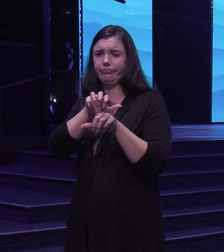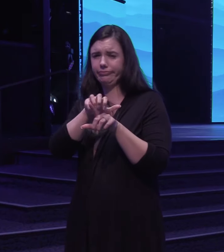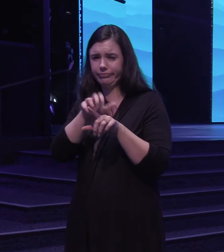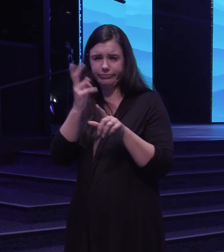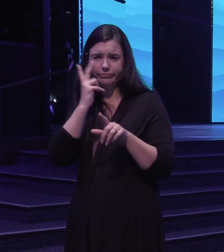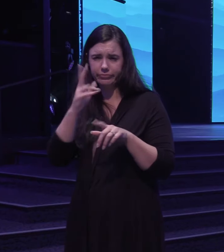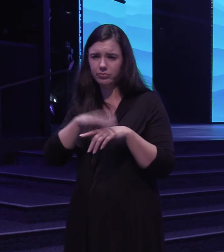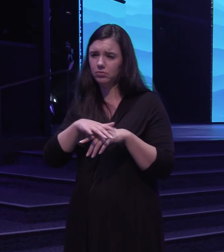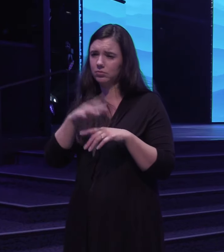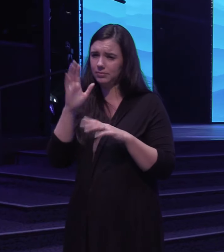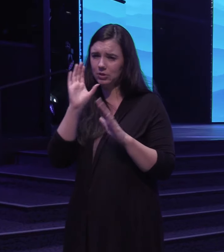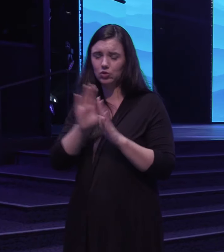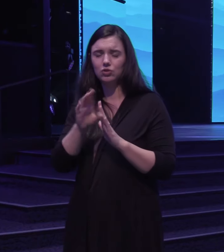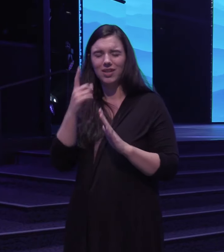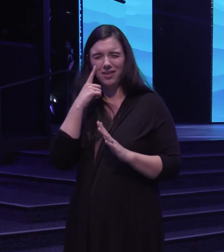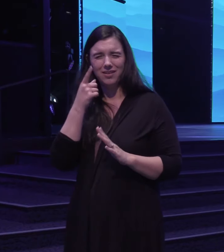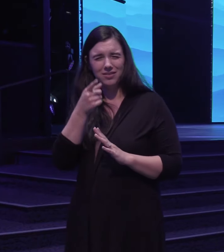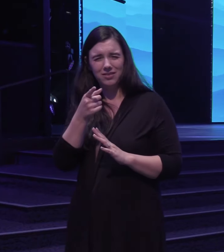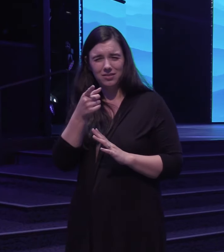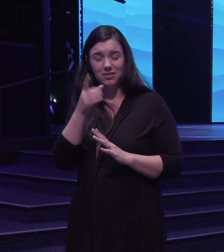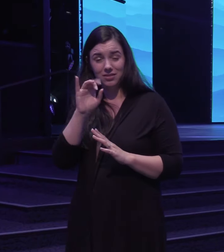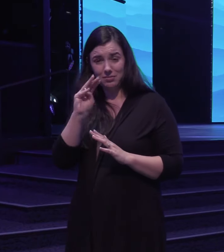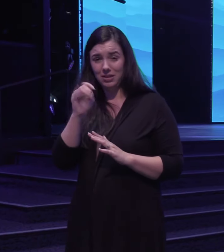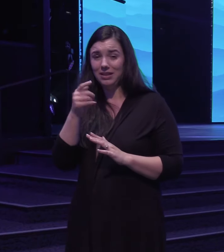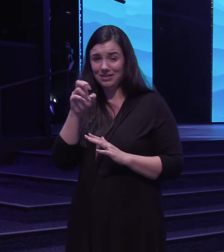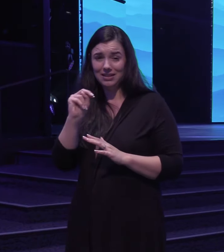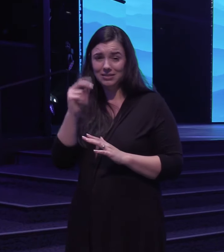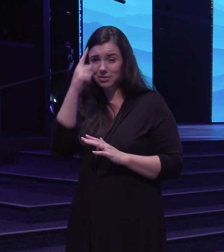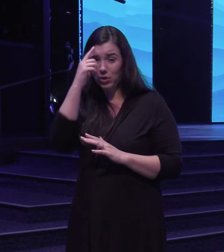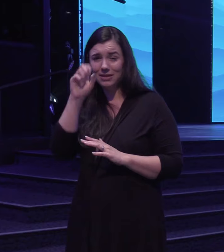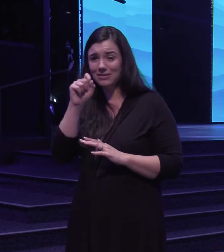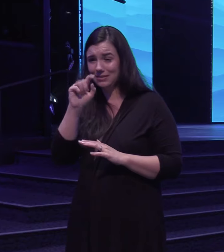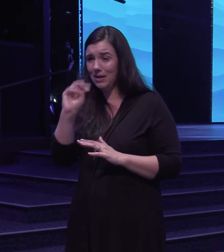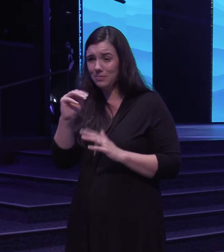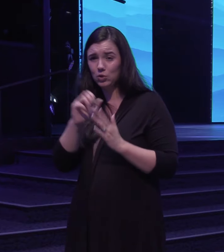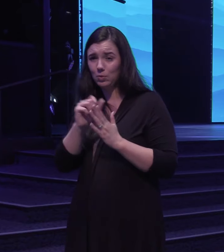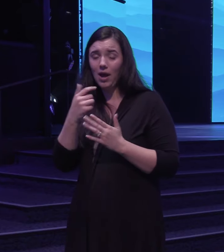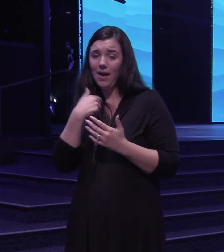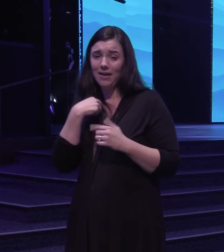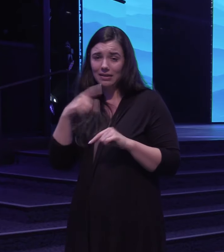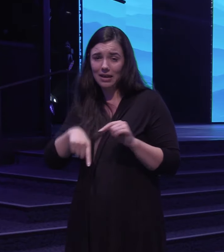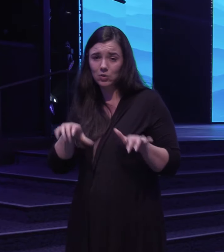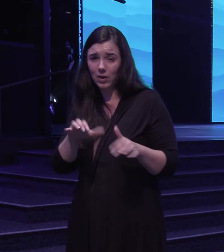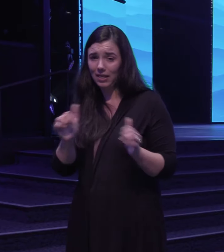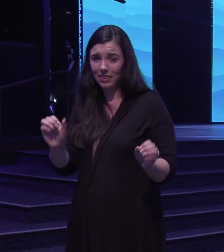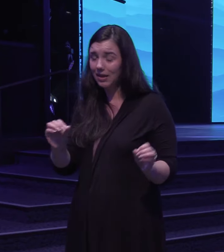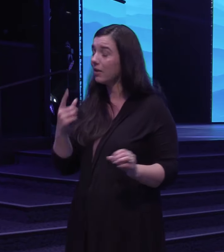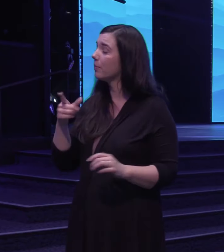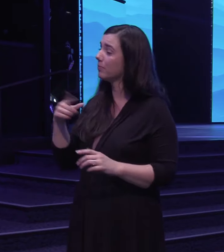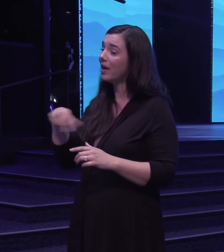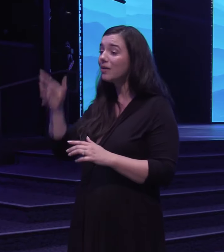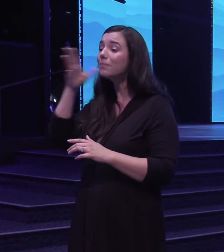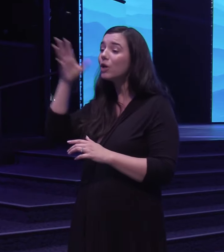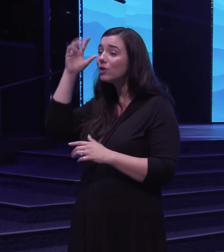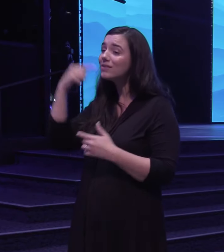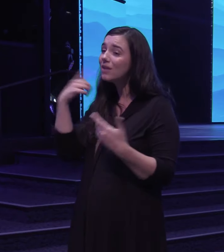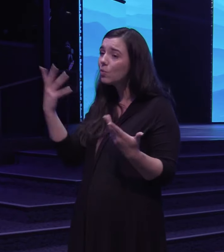And I said, this is a malignant brainstem tumor. There's nothing I or anyone can do. And they said, but doctor, the